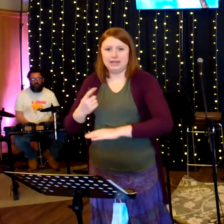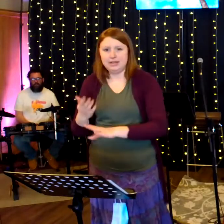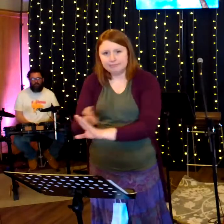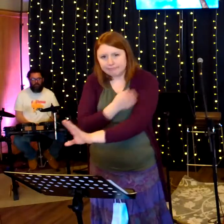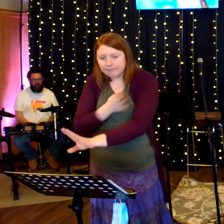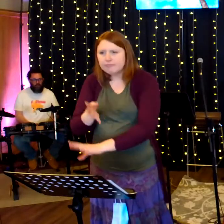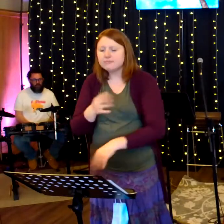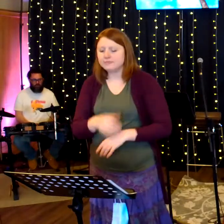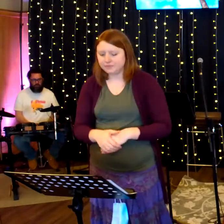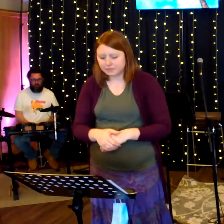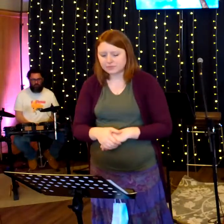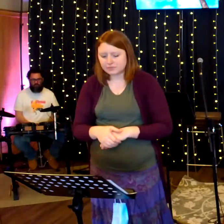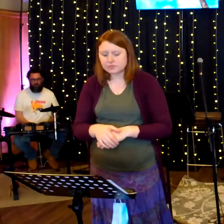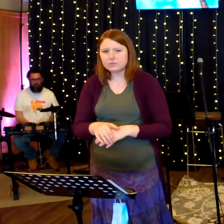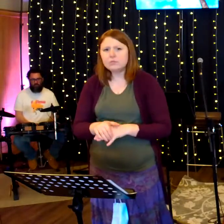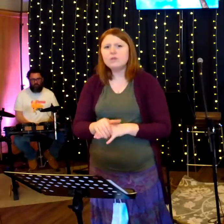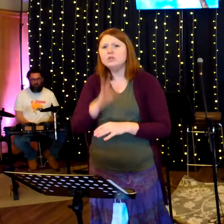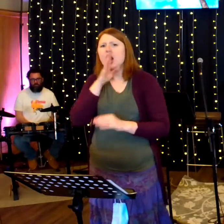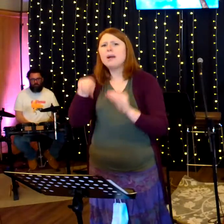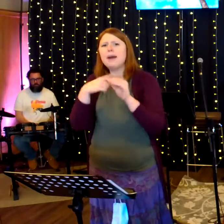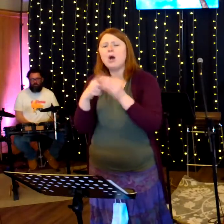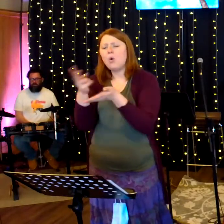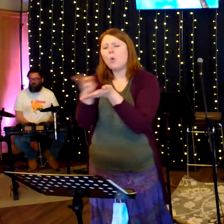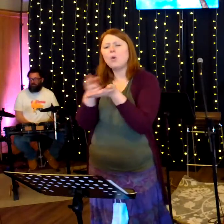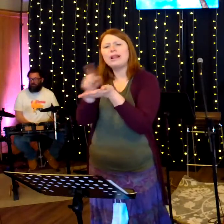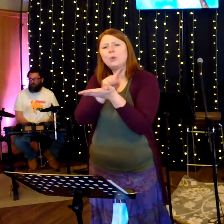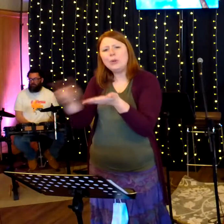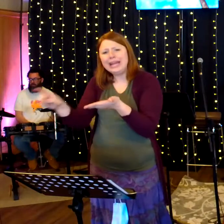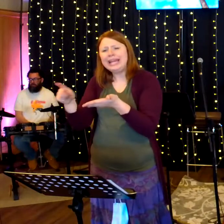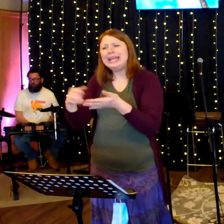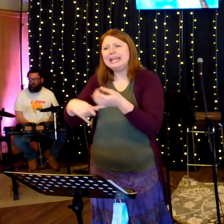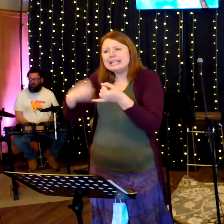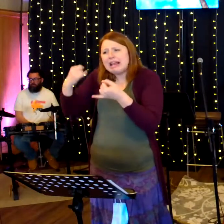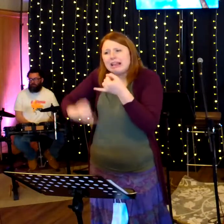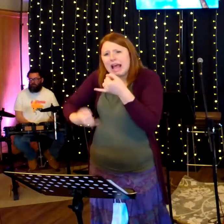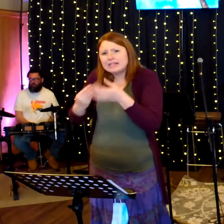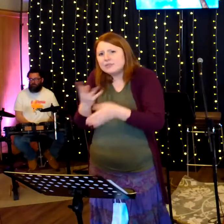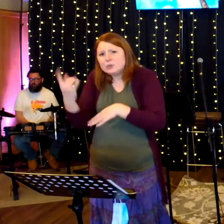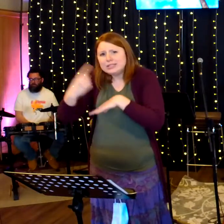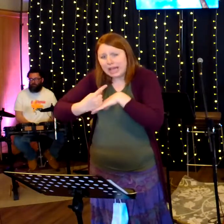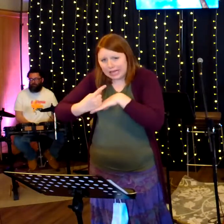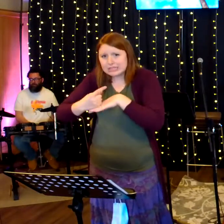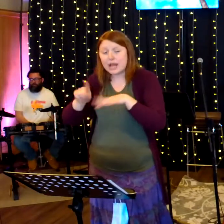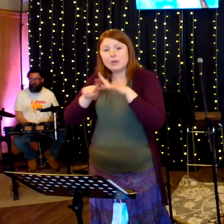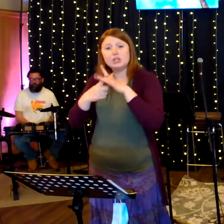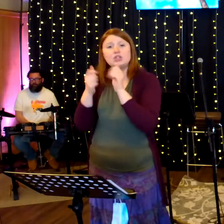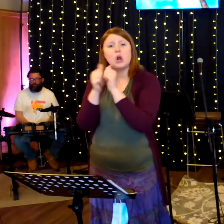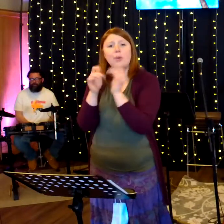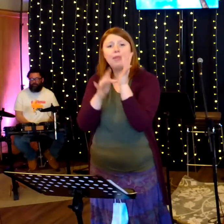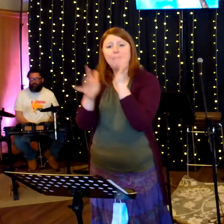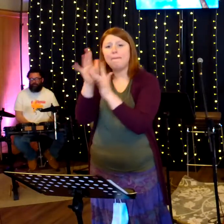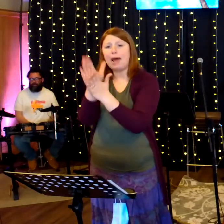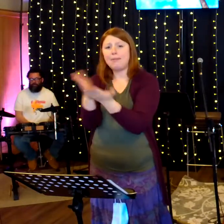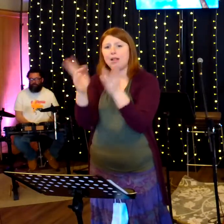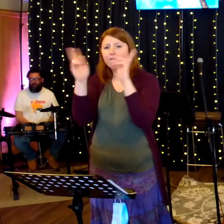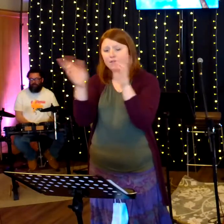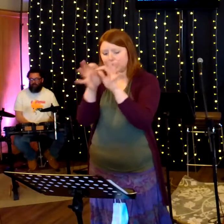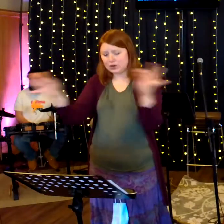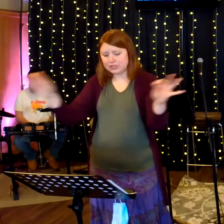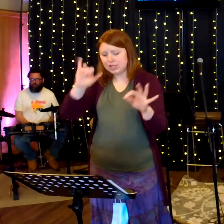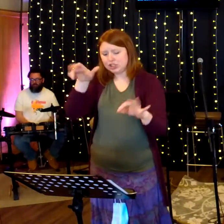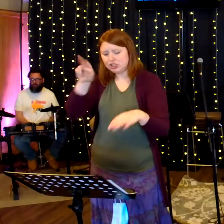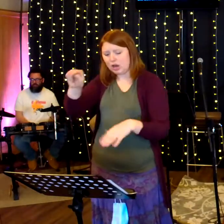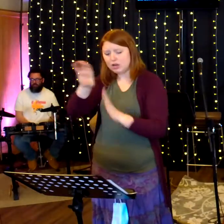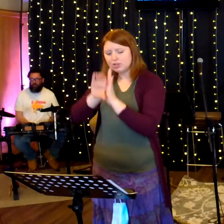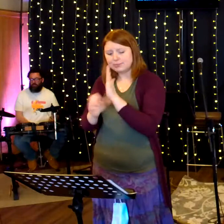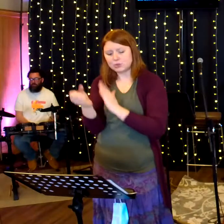of the times during this week, some of the final days of his life. And I want to start with a scripture. This is a scripture from John chapter 12,